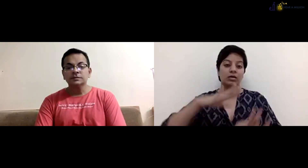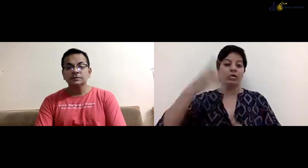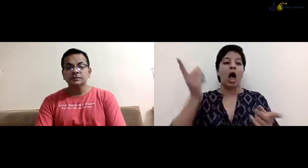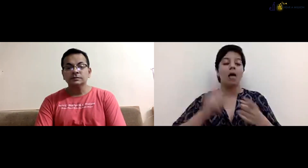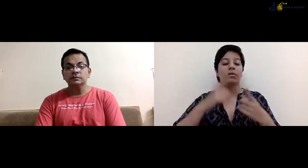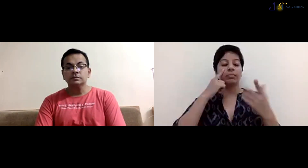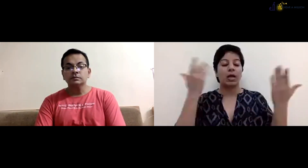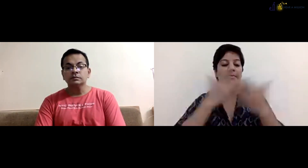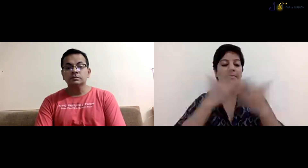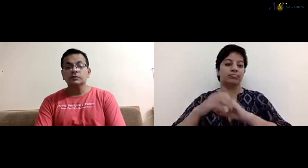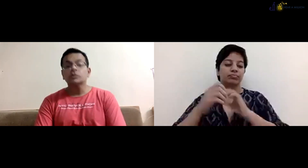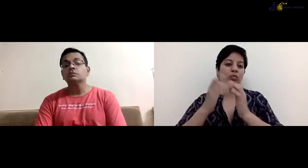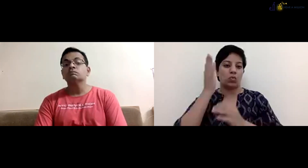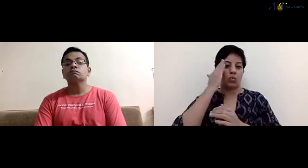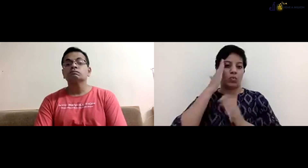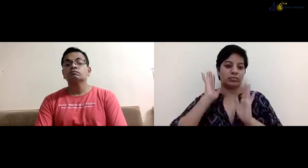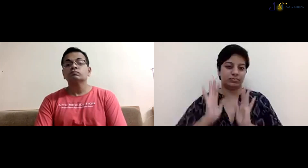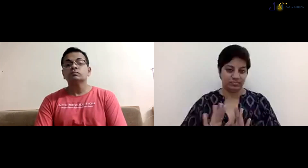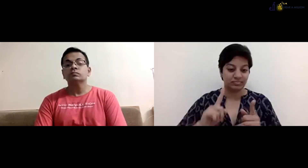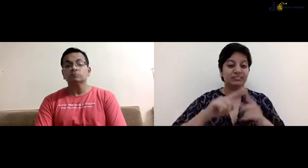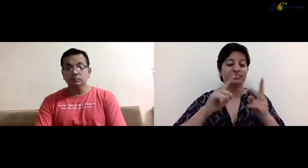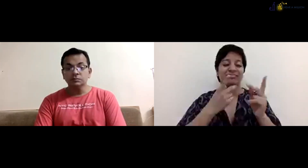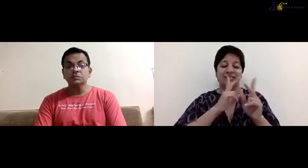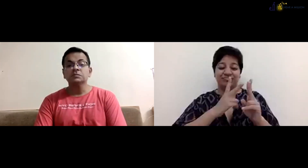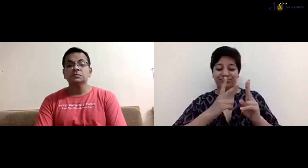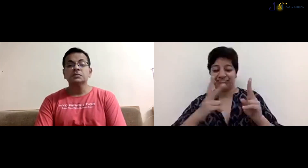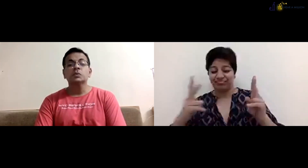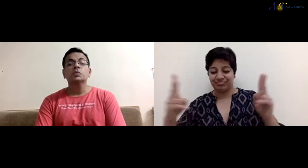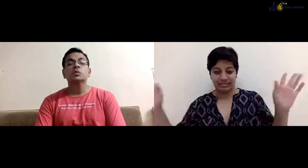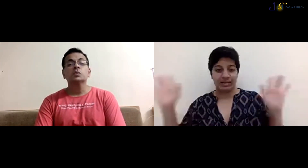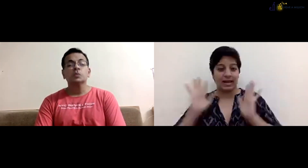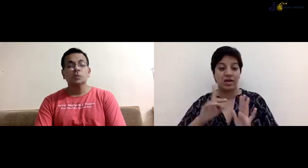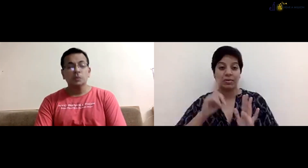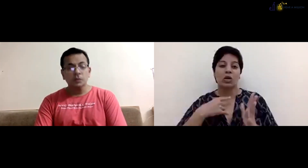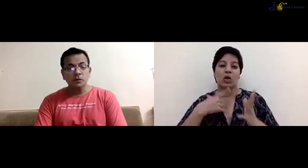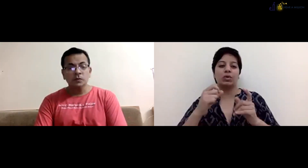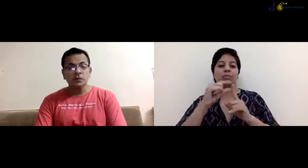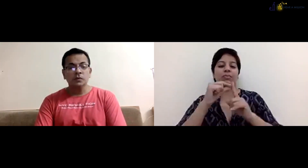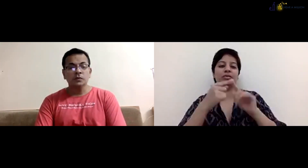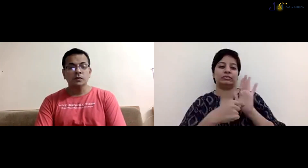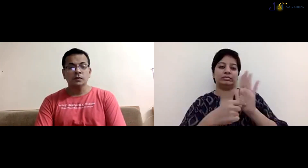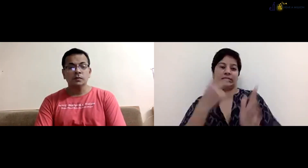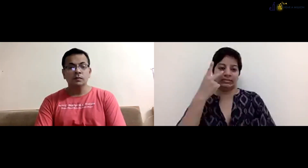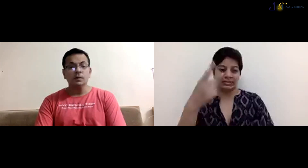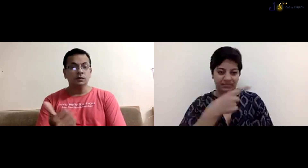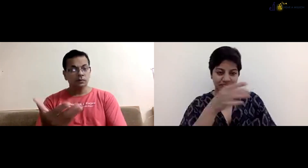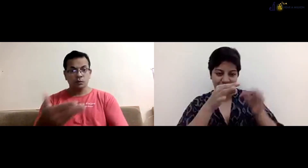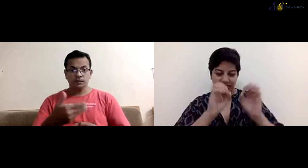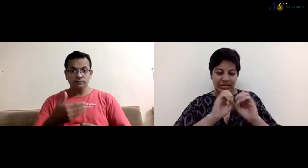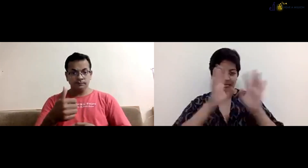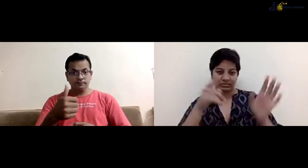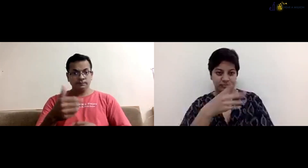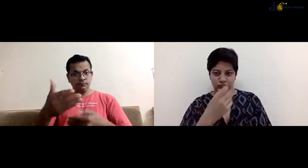I'm getting the confidence. After what's the happening, even the tactile side, we can say tactile side. I learned